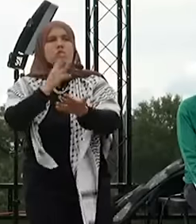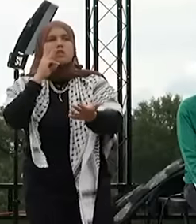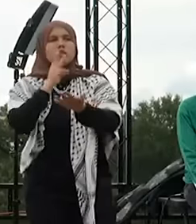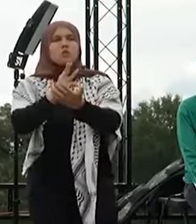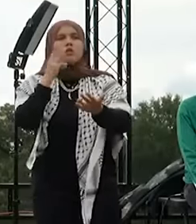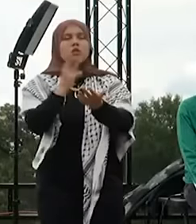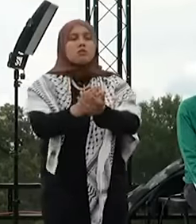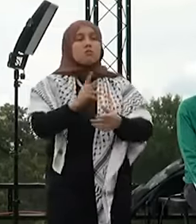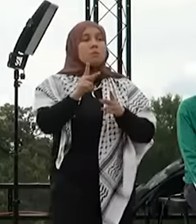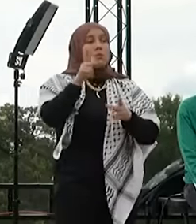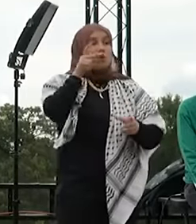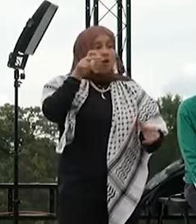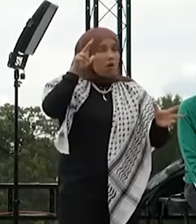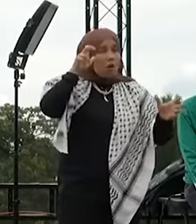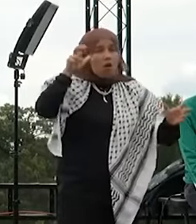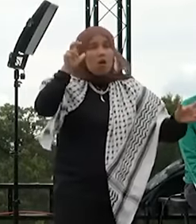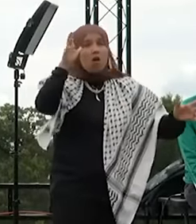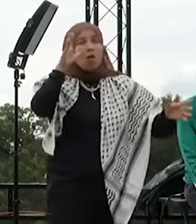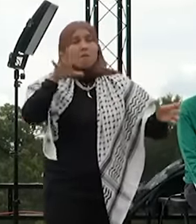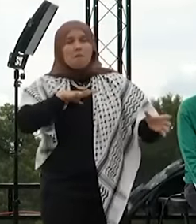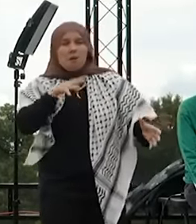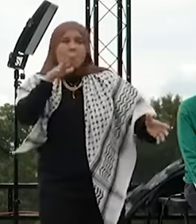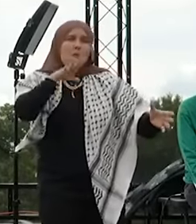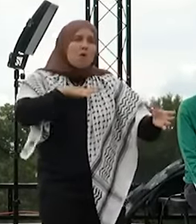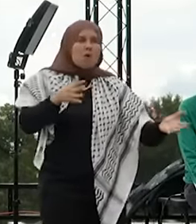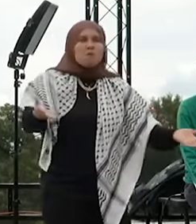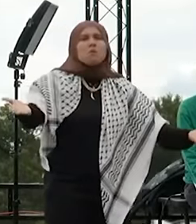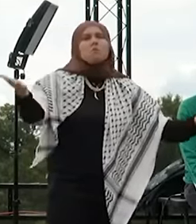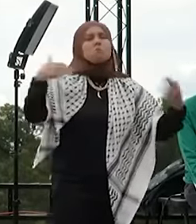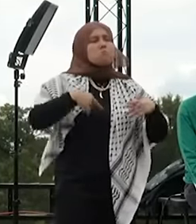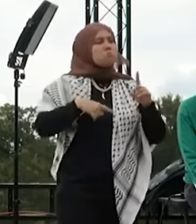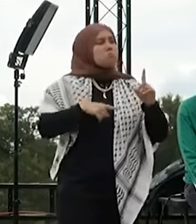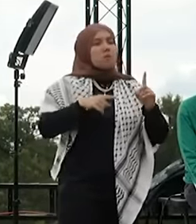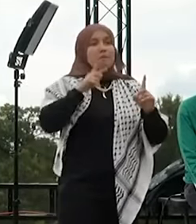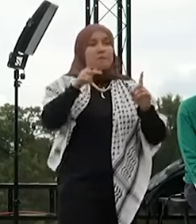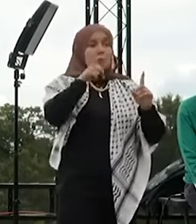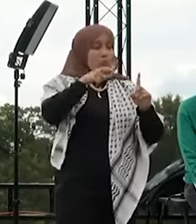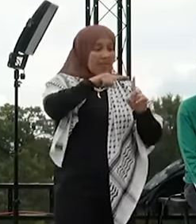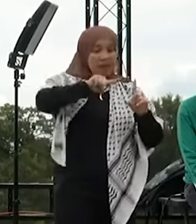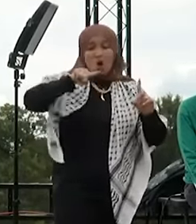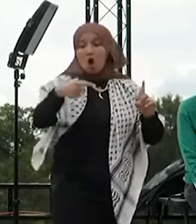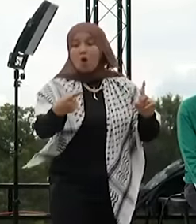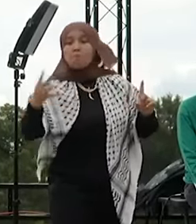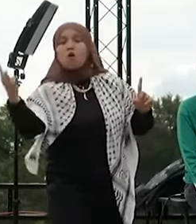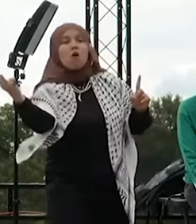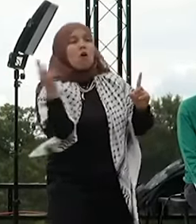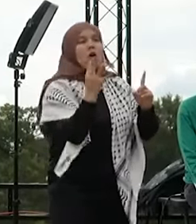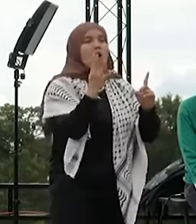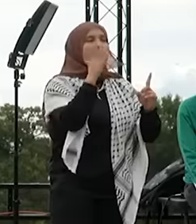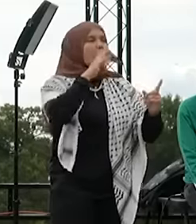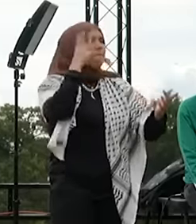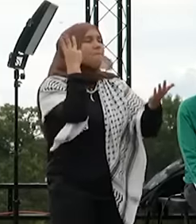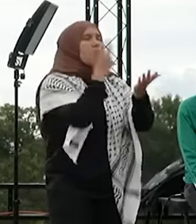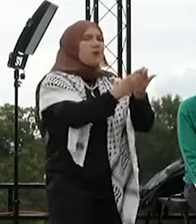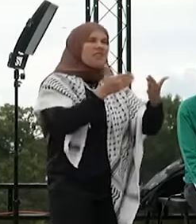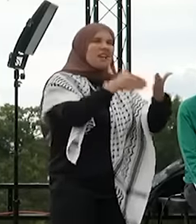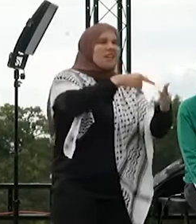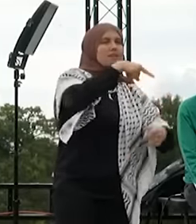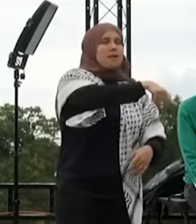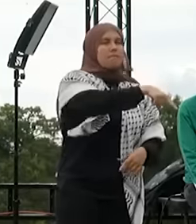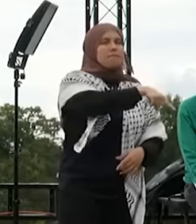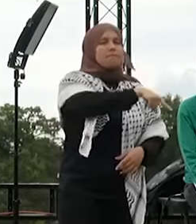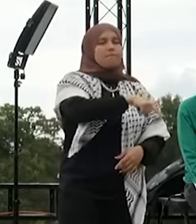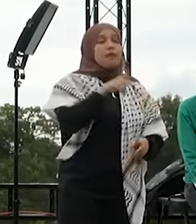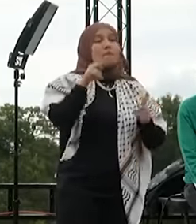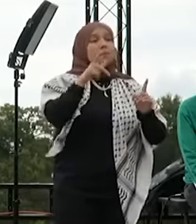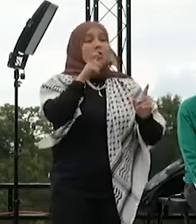will be gathered in front of those that they harmed, and those that they harmed will bear witness against them. And those who saw